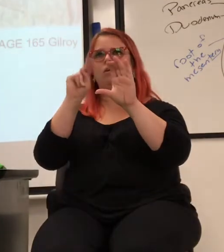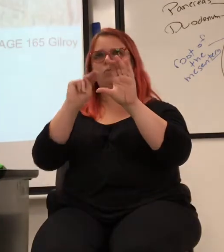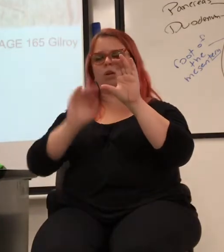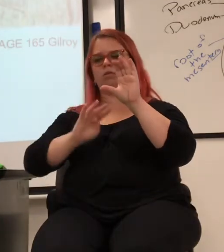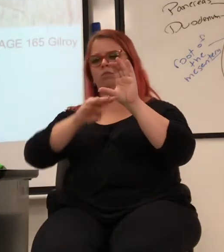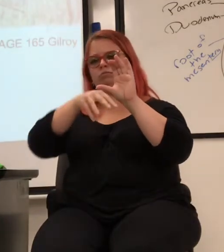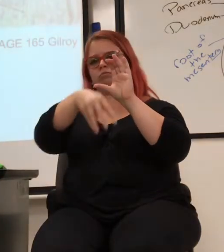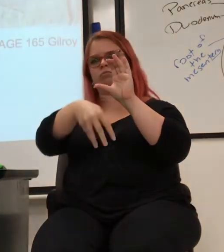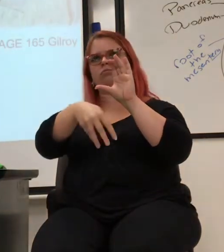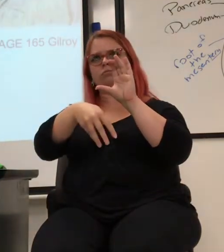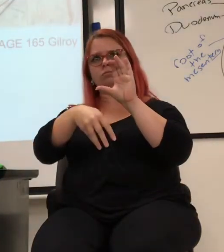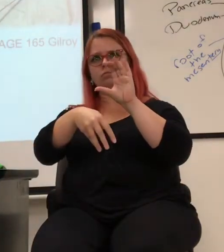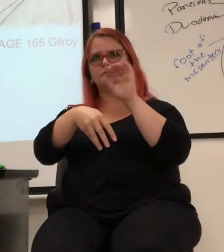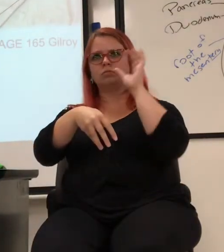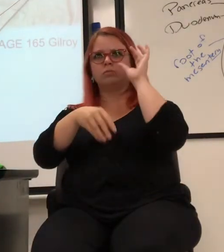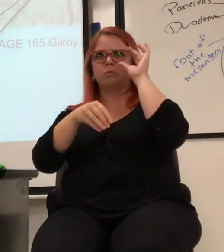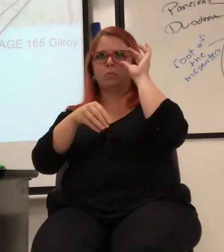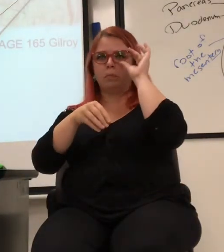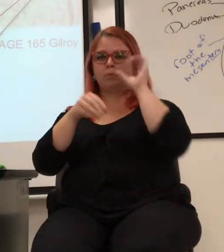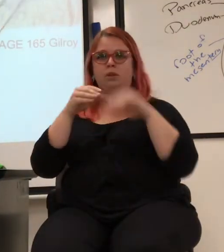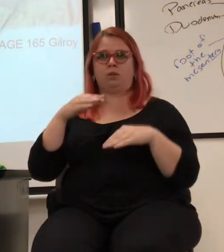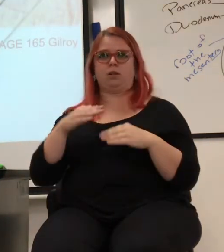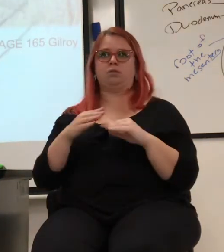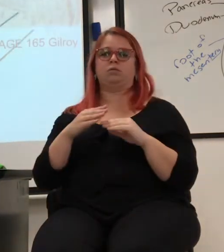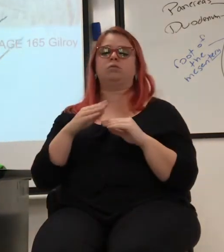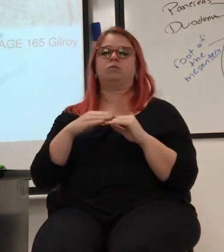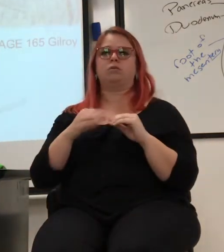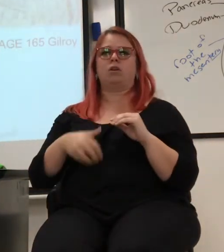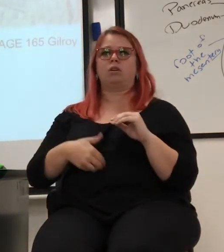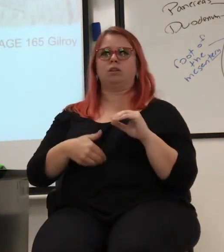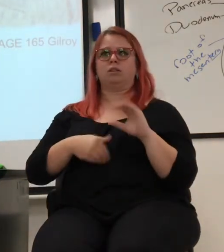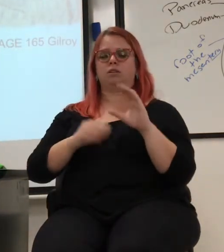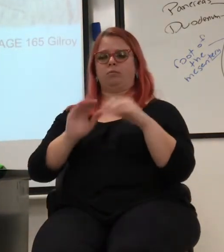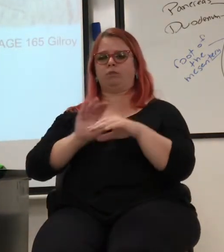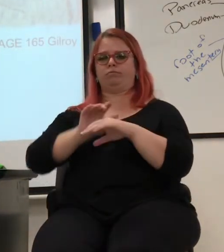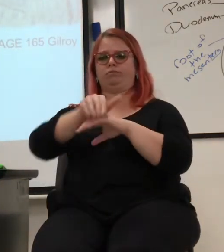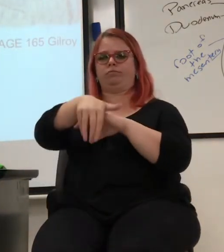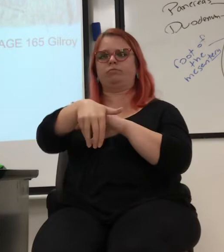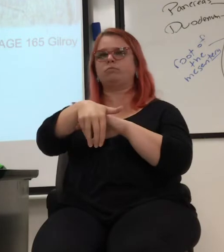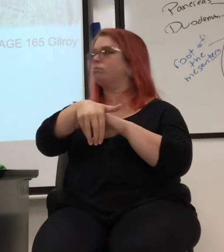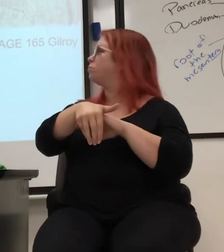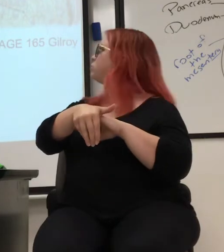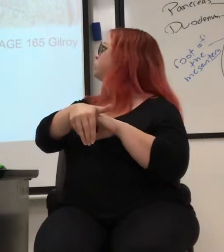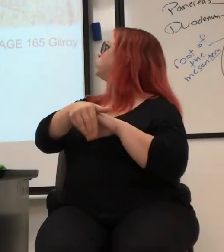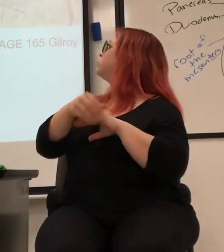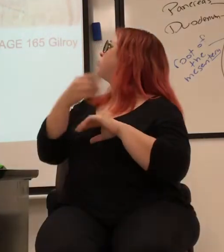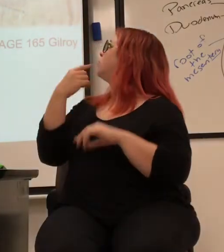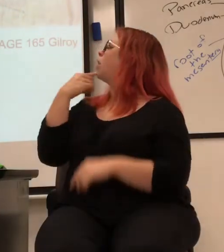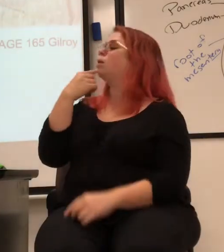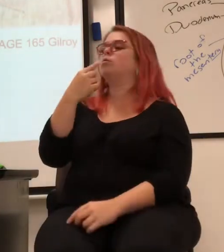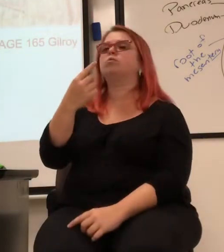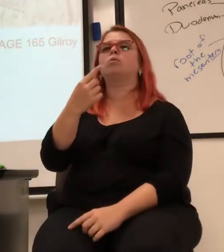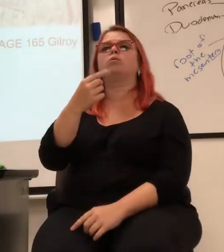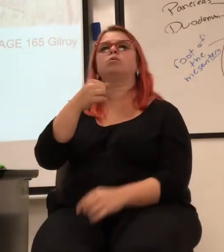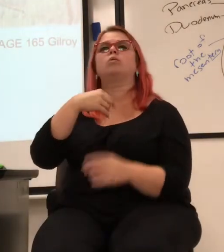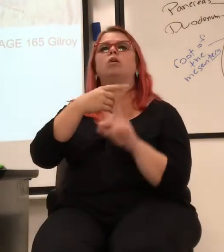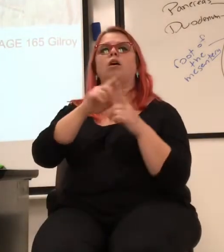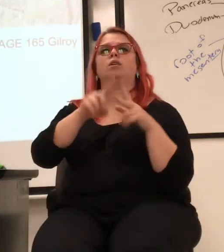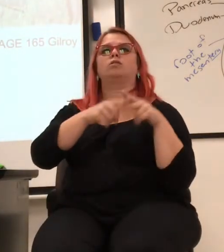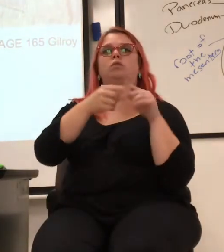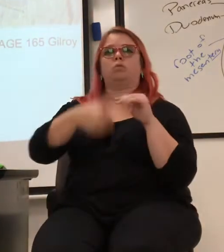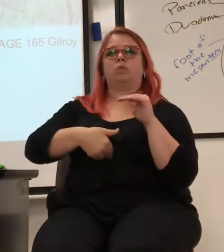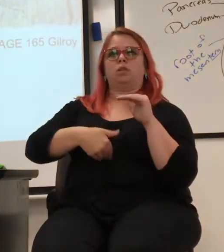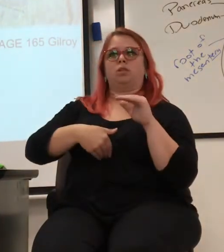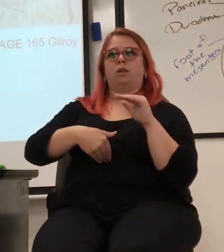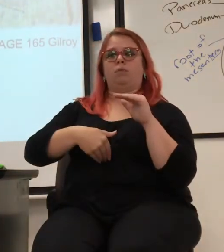stomach. Okay. And I told you it goes from stomach to transverse colon. You see